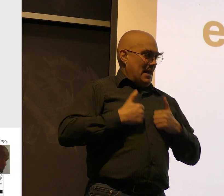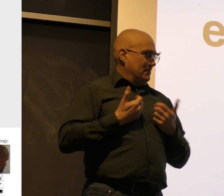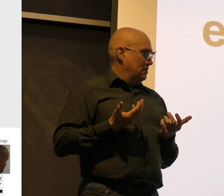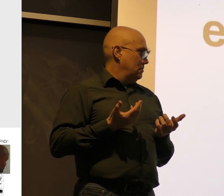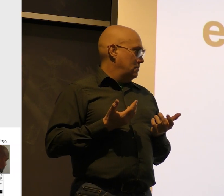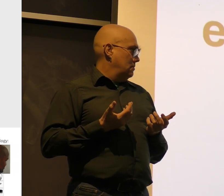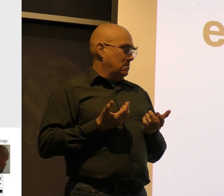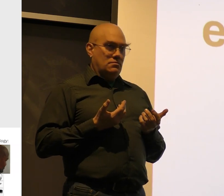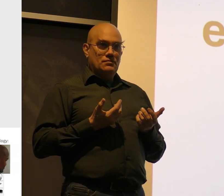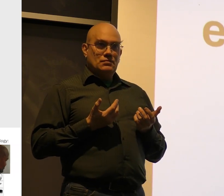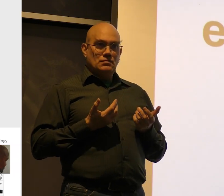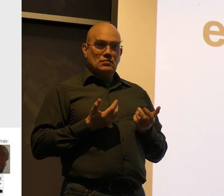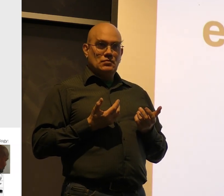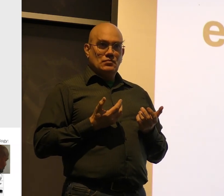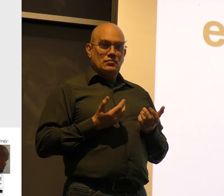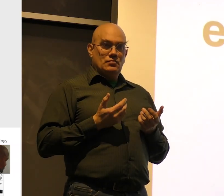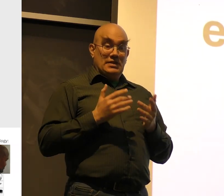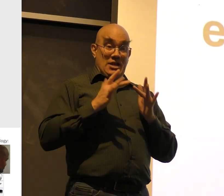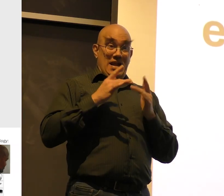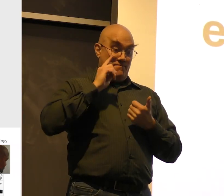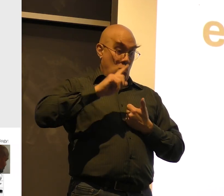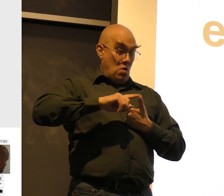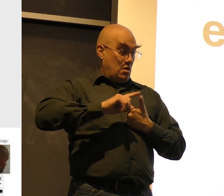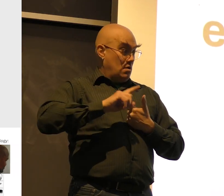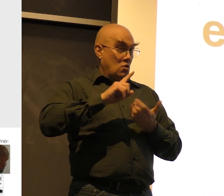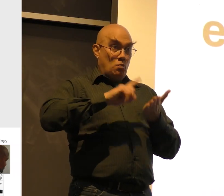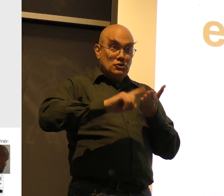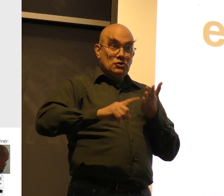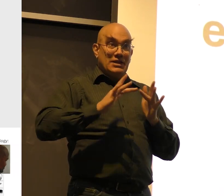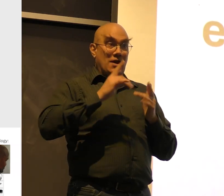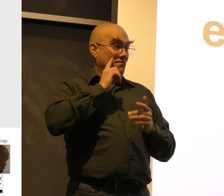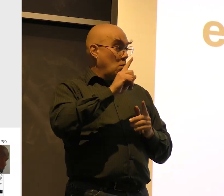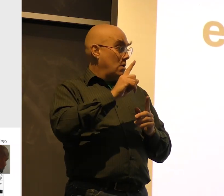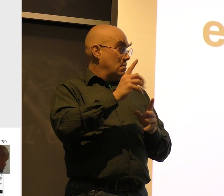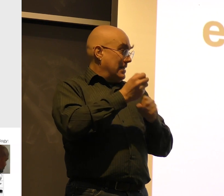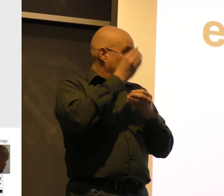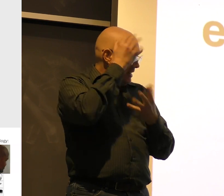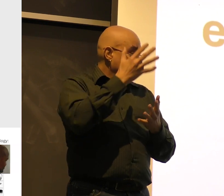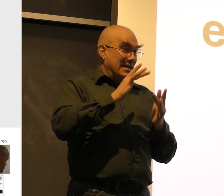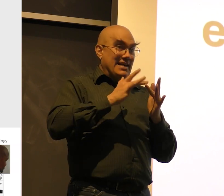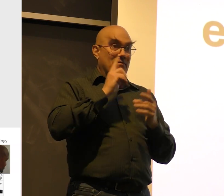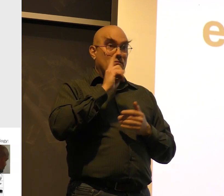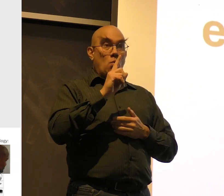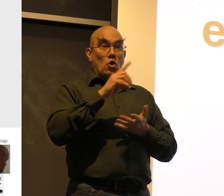become so entrenched in our lives. The internet helps us with research, we get